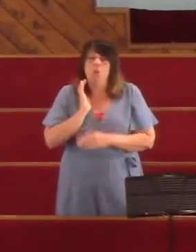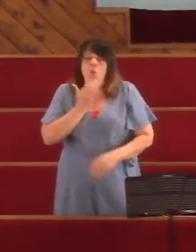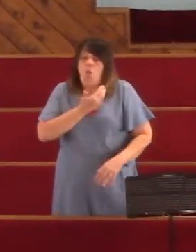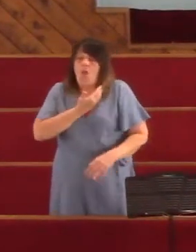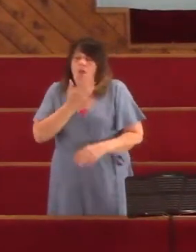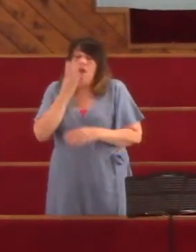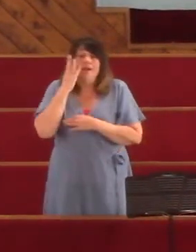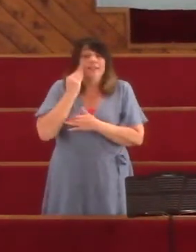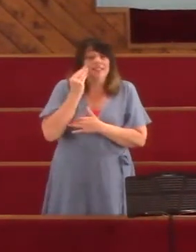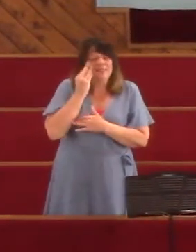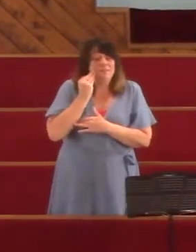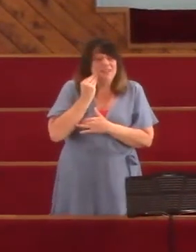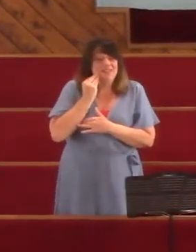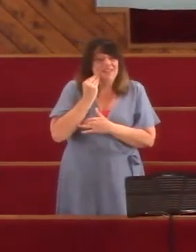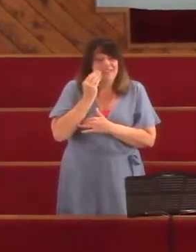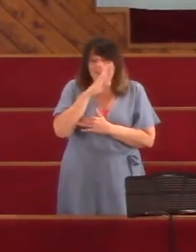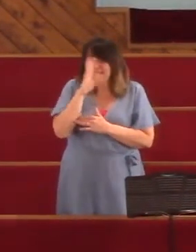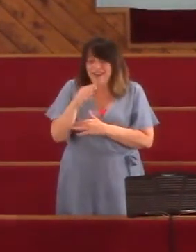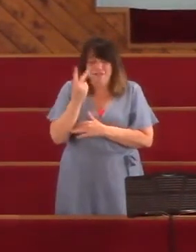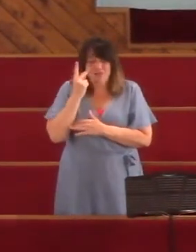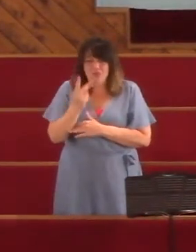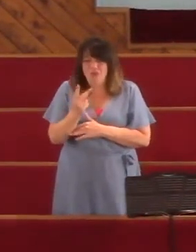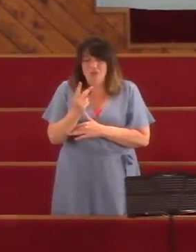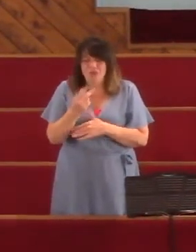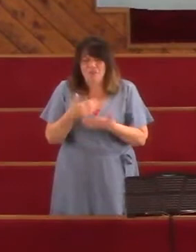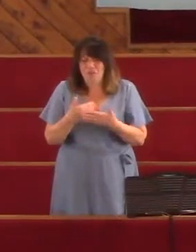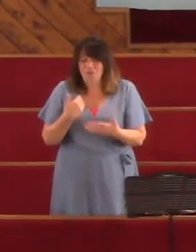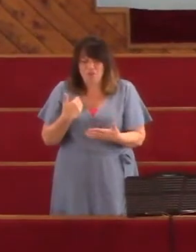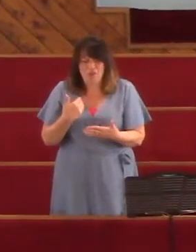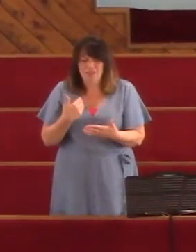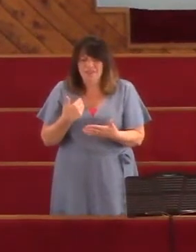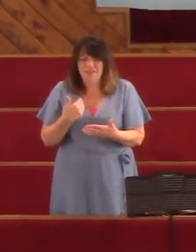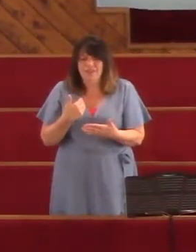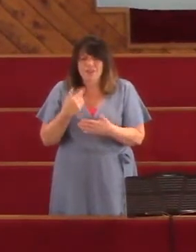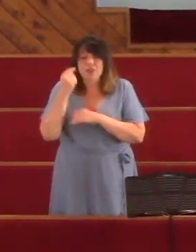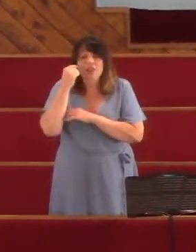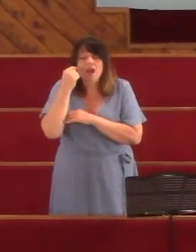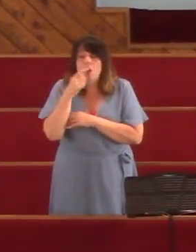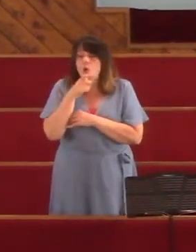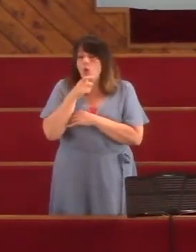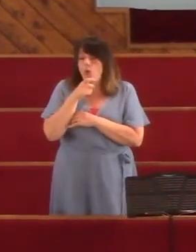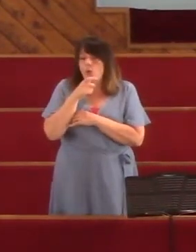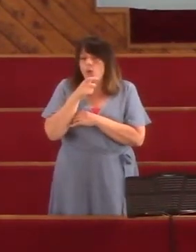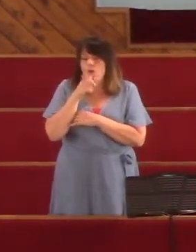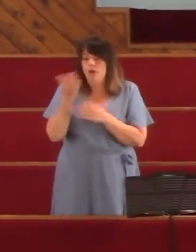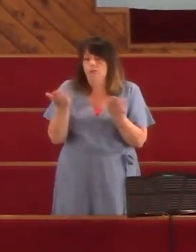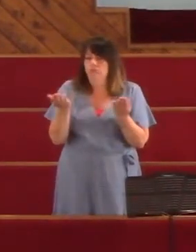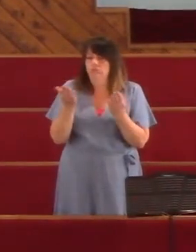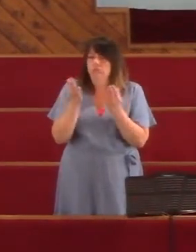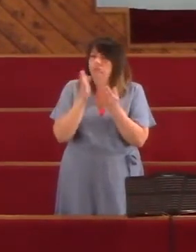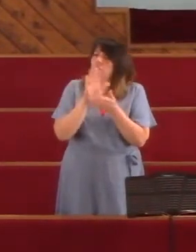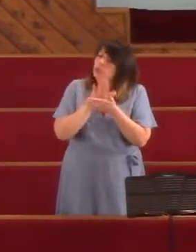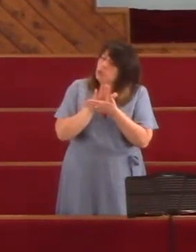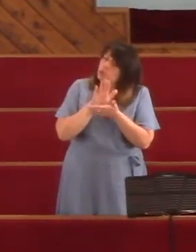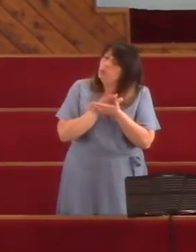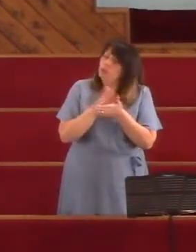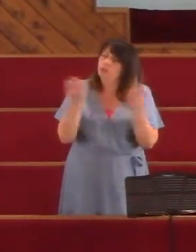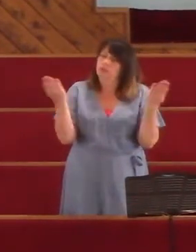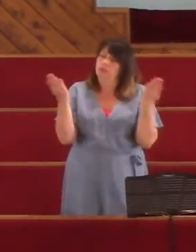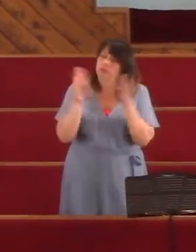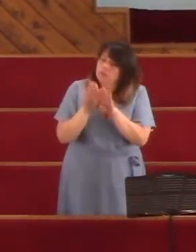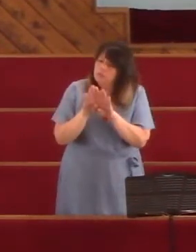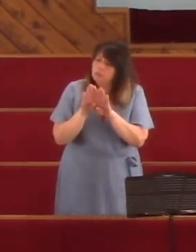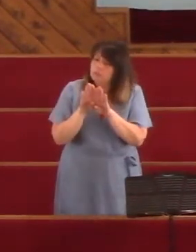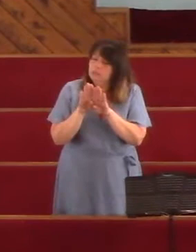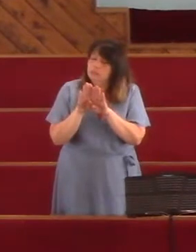things that we've never seen before. And I thought, my friends, who would have thought that the schools would be closed and probably